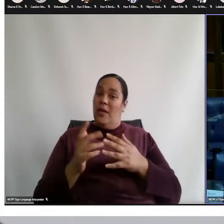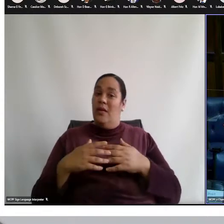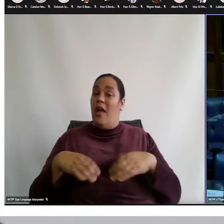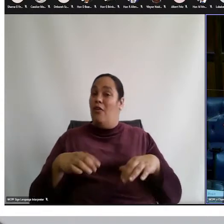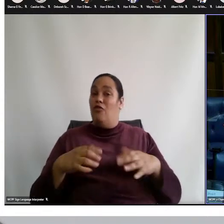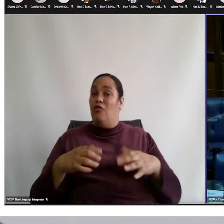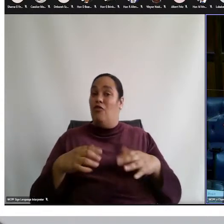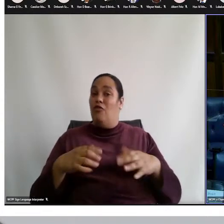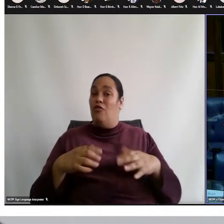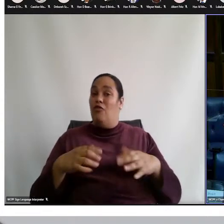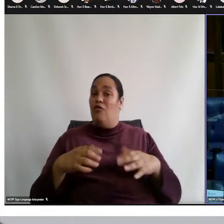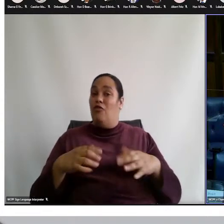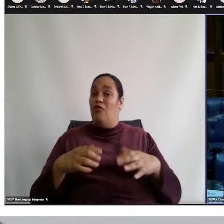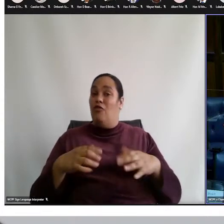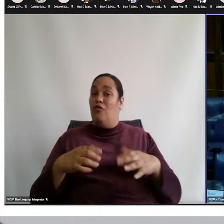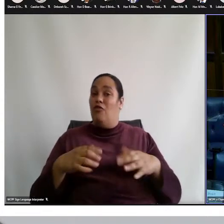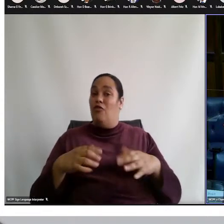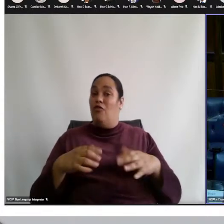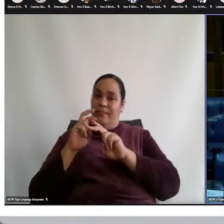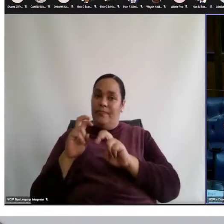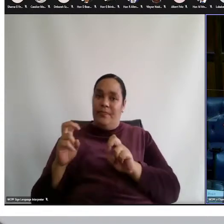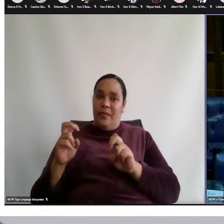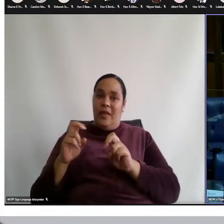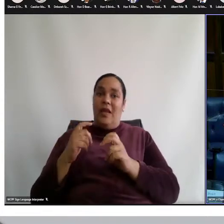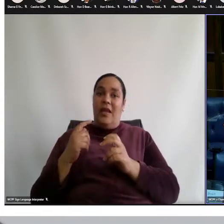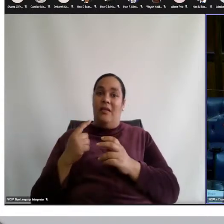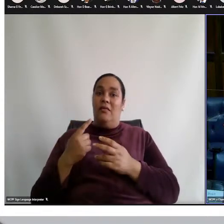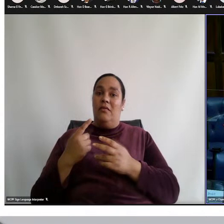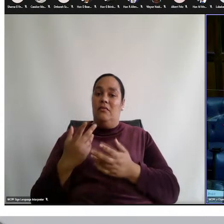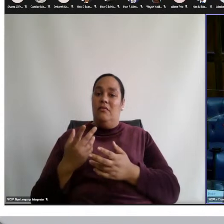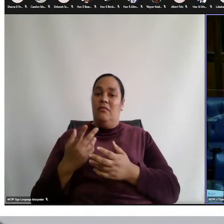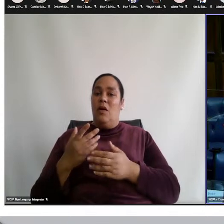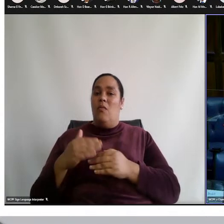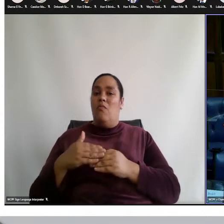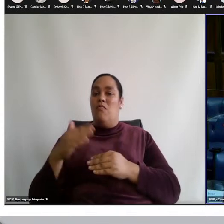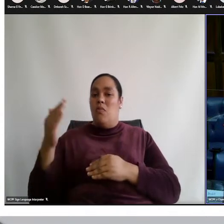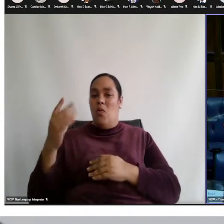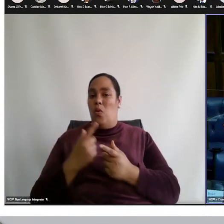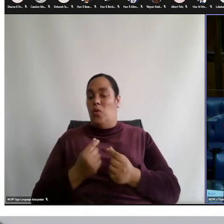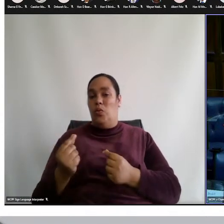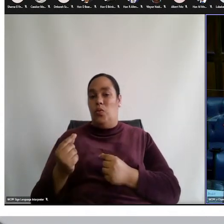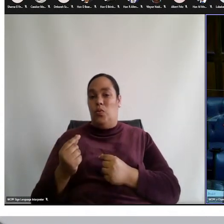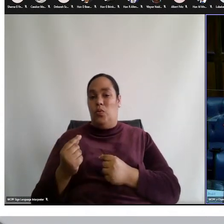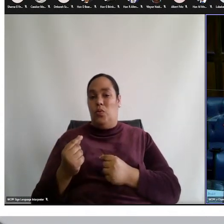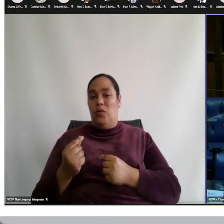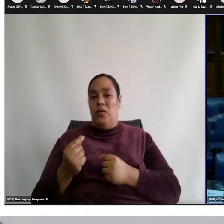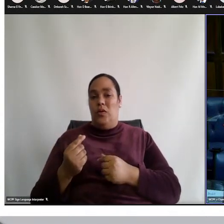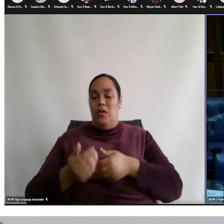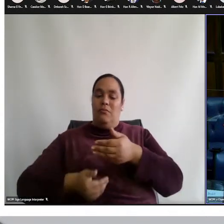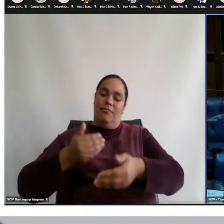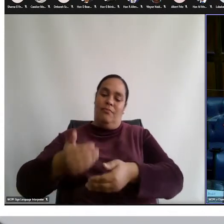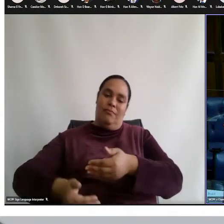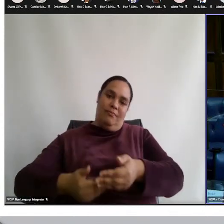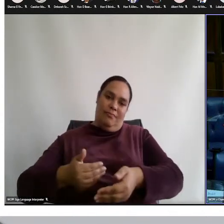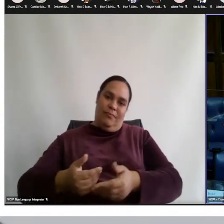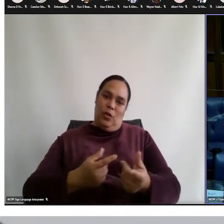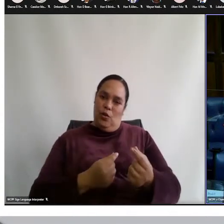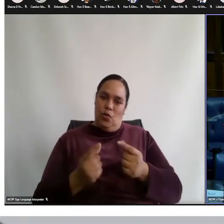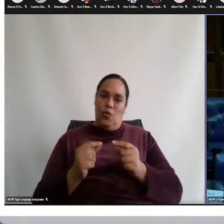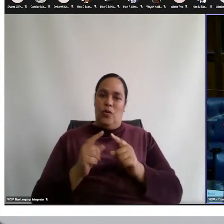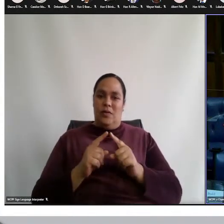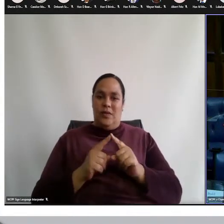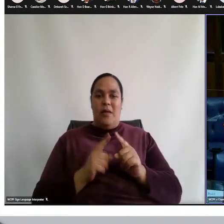taken to investigate allegations must furthermore be procedurally sound and